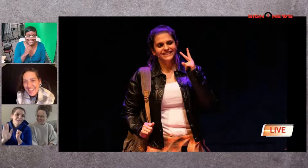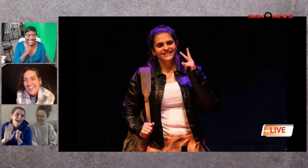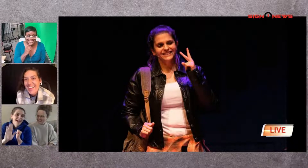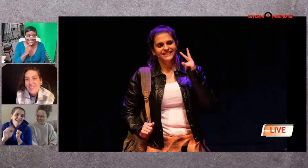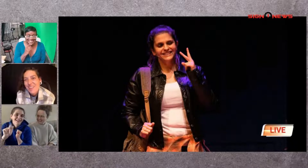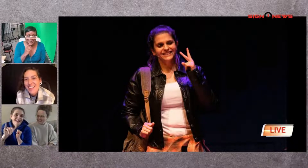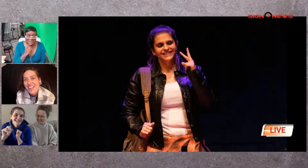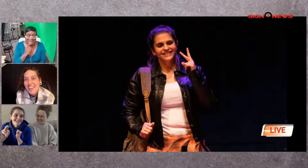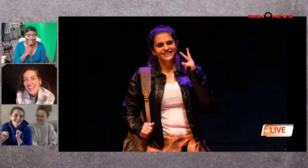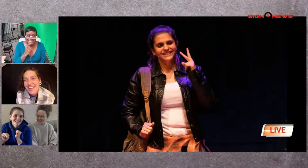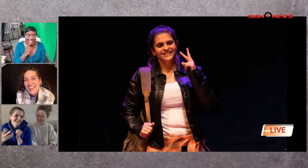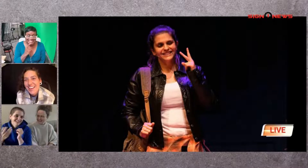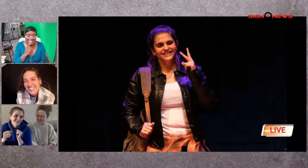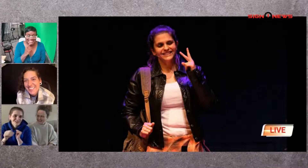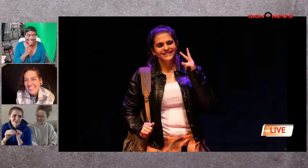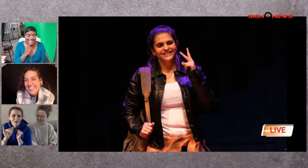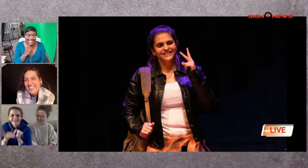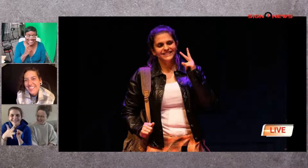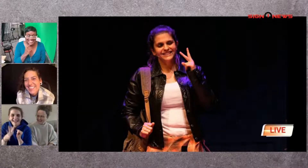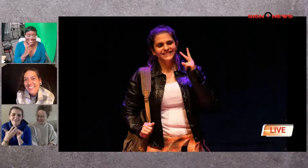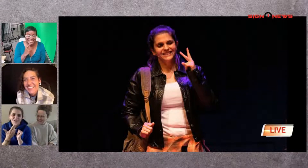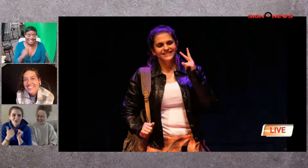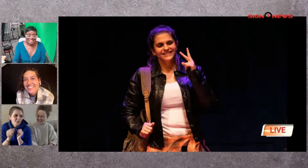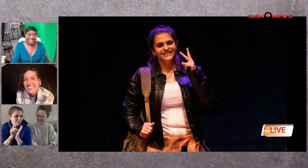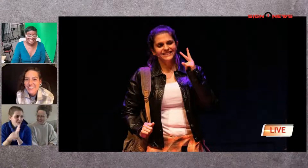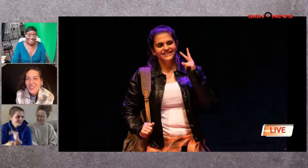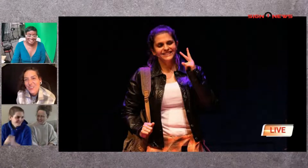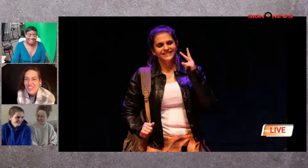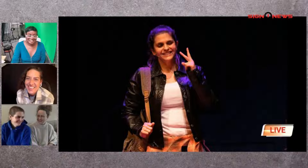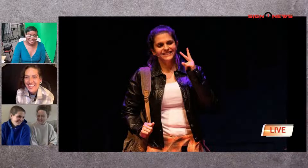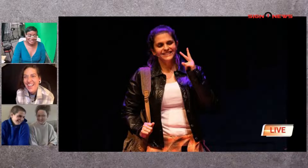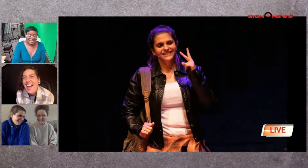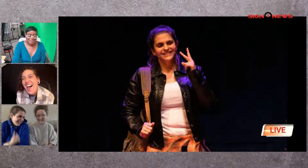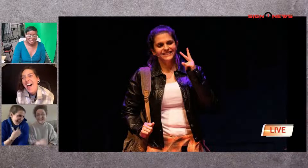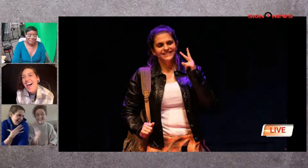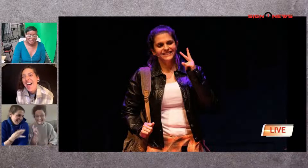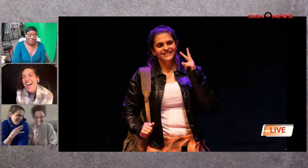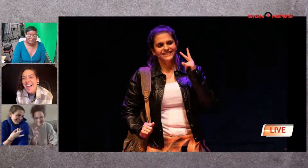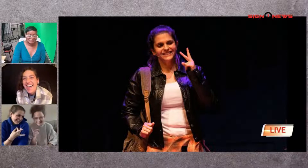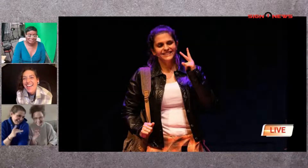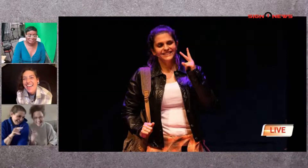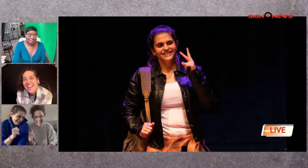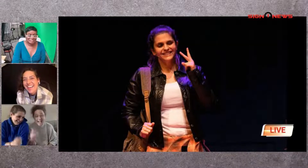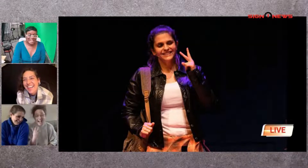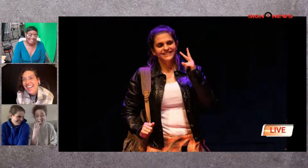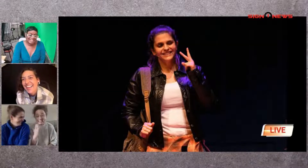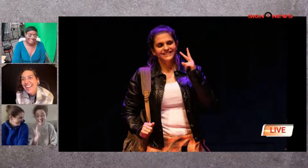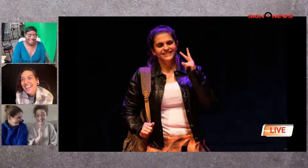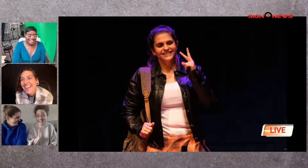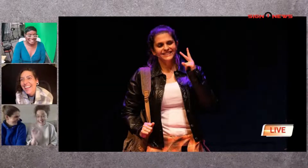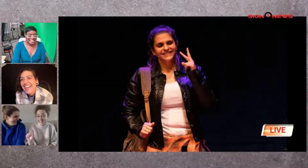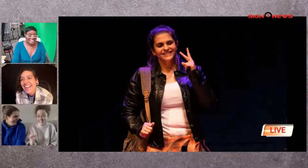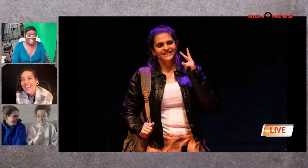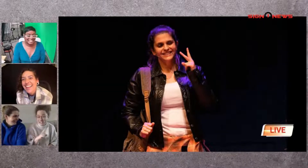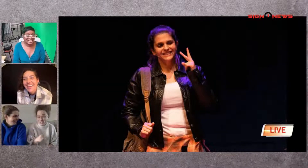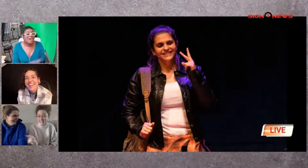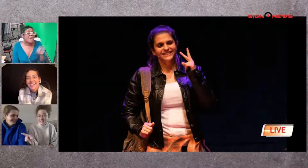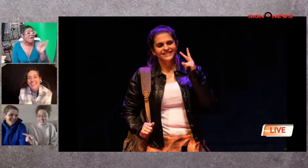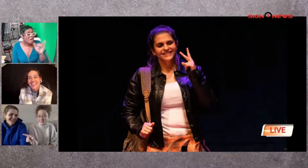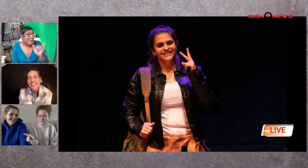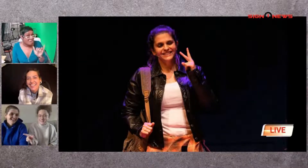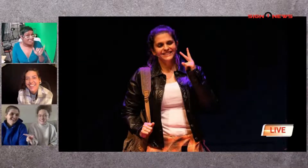and see you later. Bye, Alison. It was kind of a cute moment. I liked it. And then